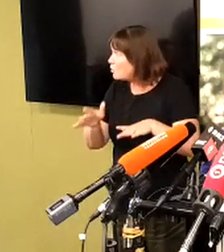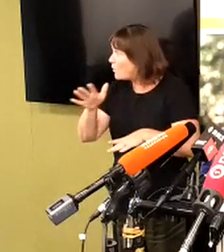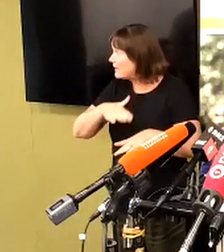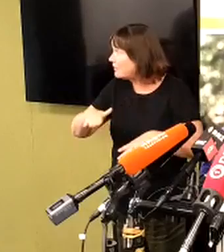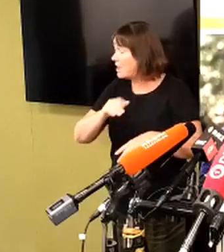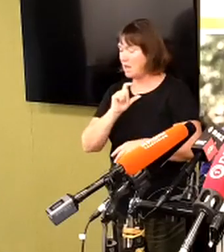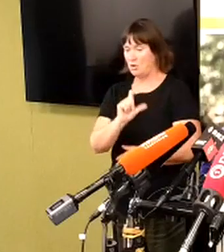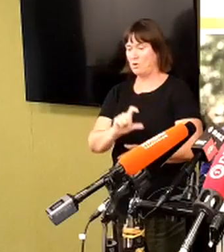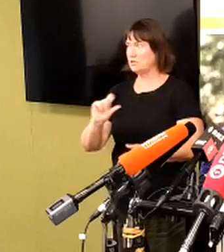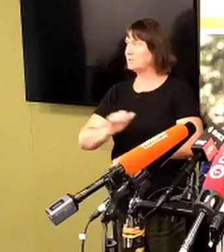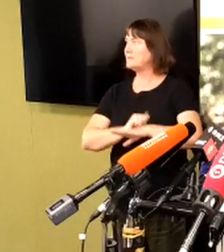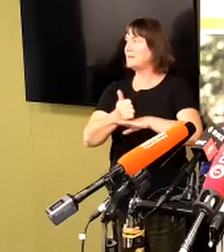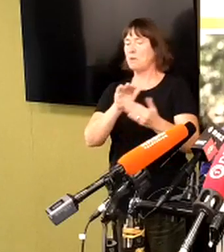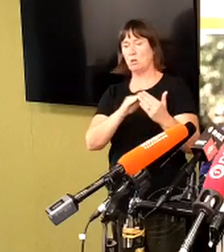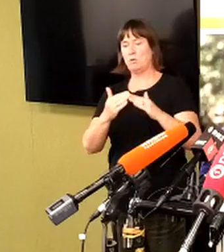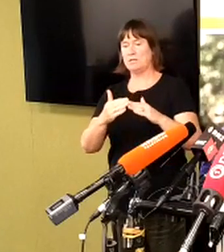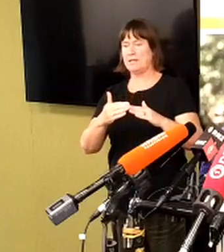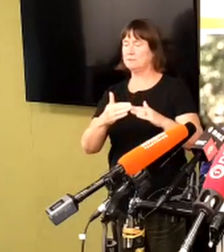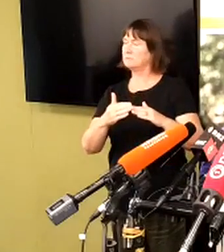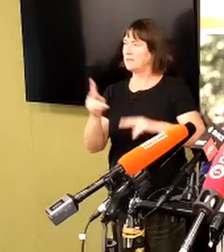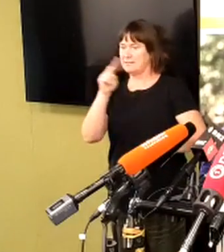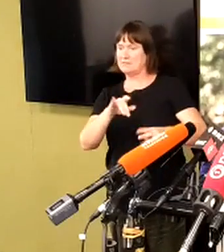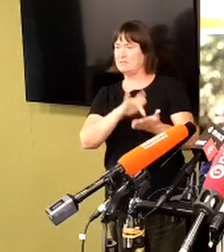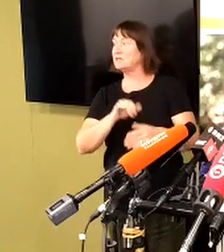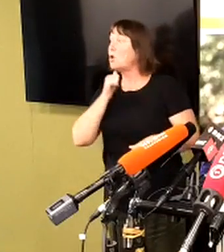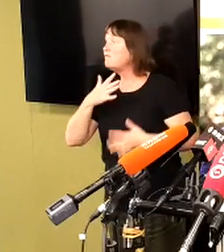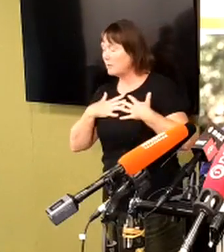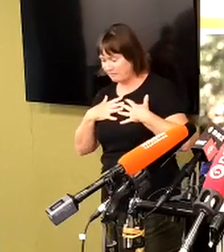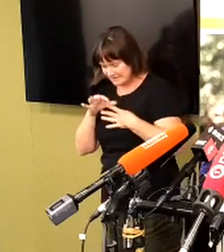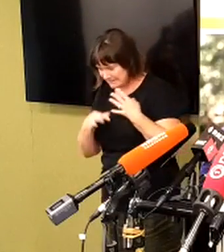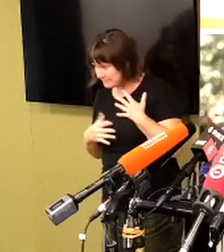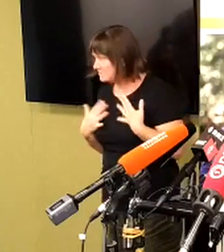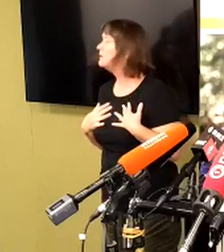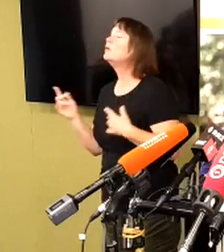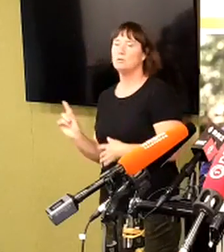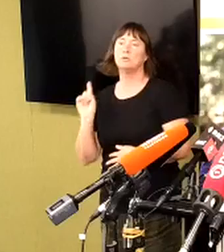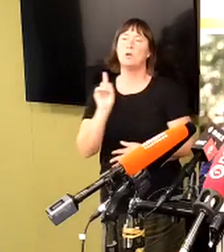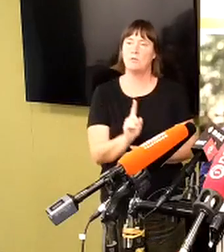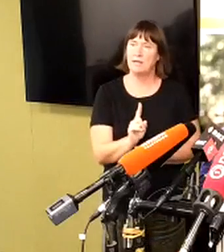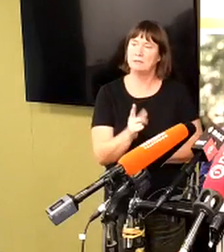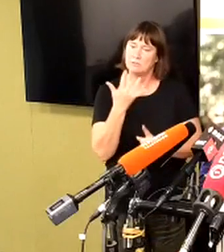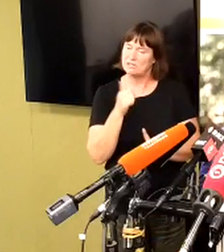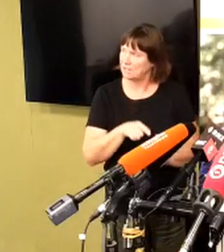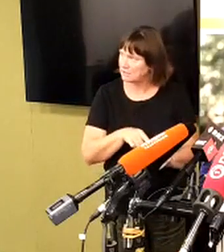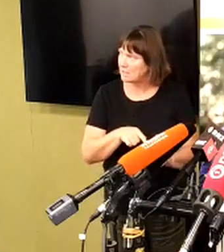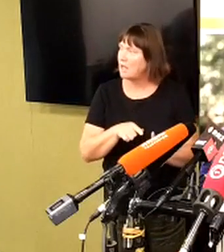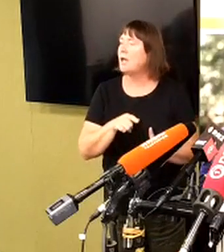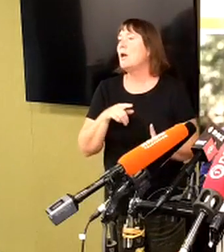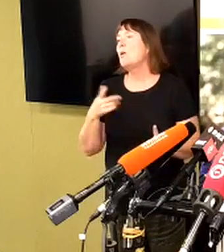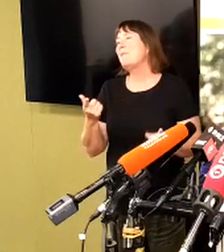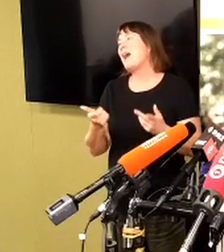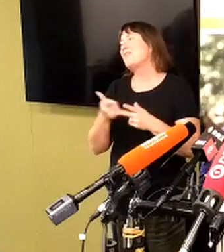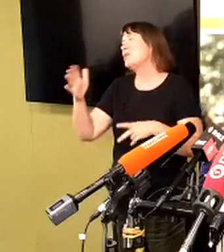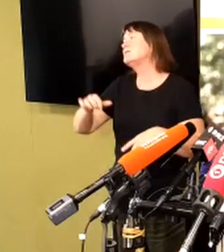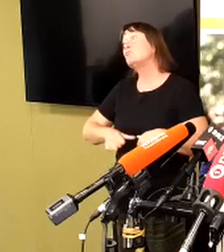they set up a community-based assessment centre. So anyone with symptoms went there. It's the so-called fever clinics. But in other areas of the country, for example,